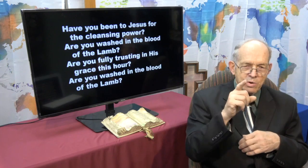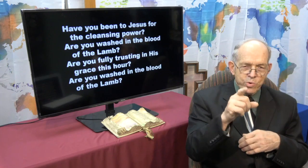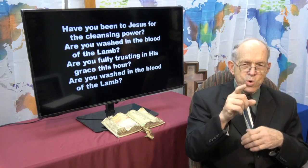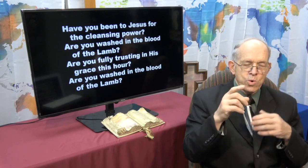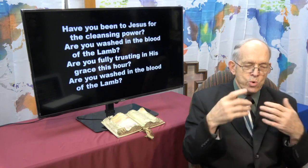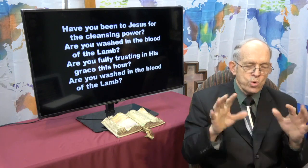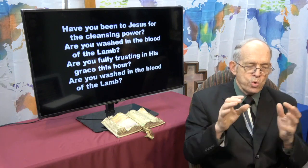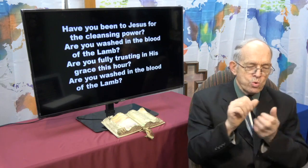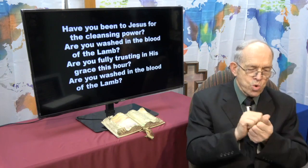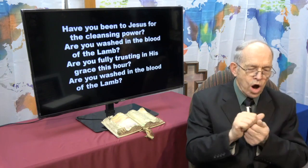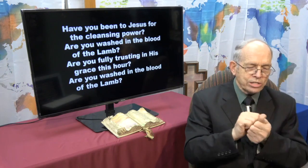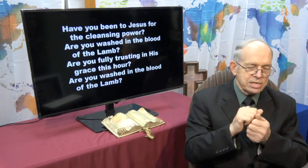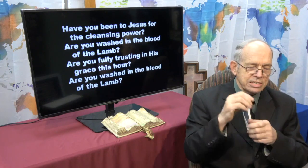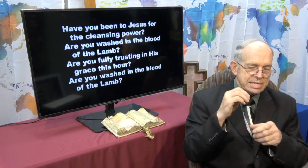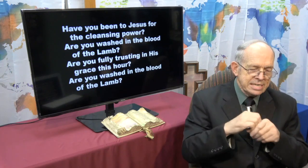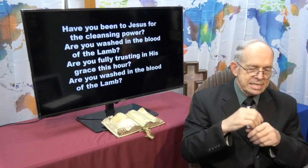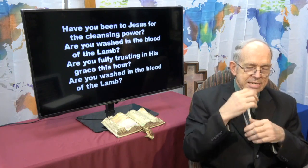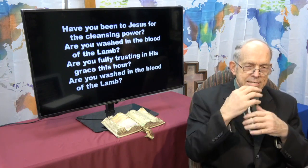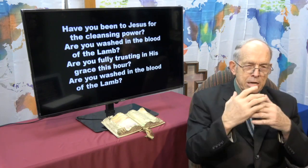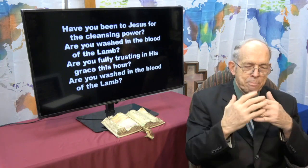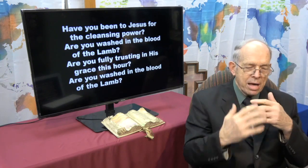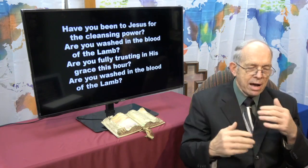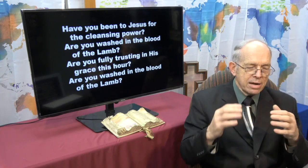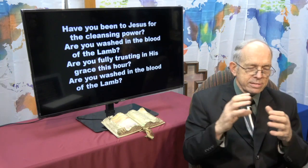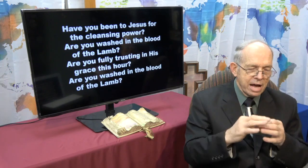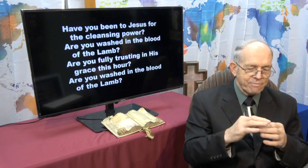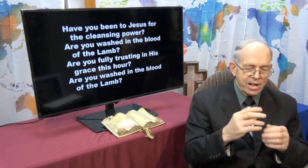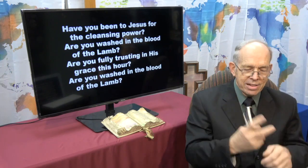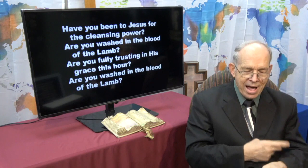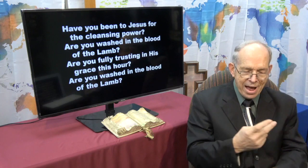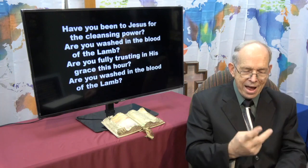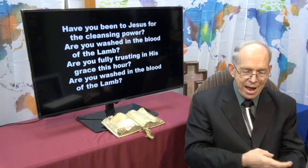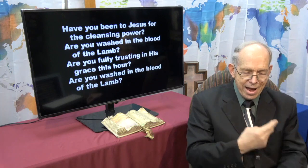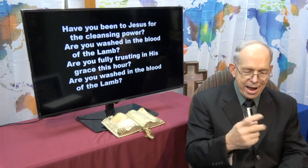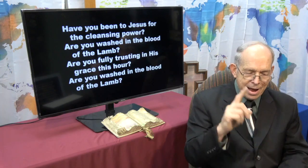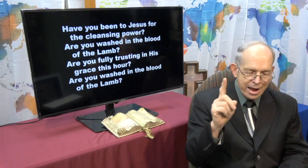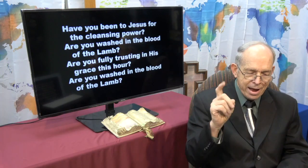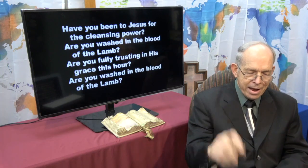you watching in the plan of the Lamb?